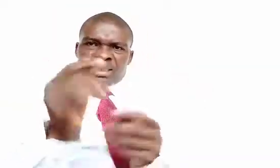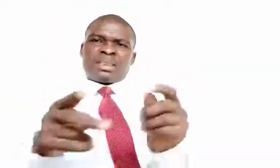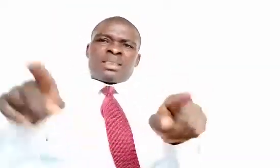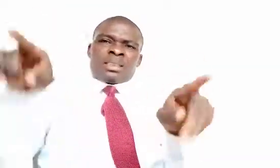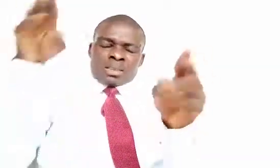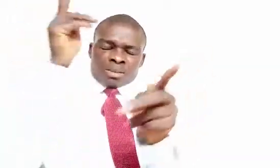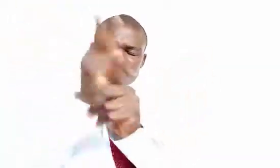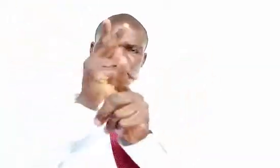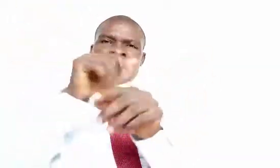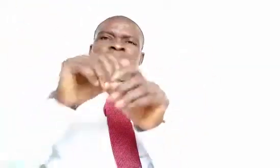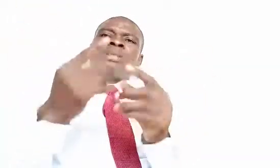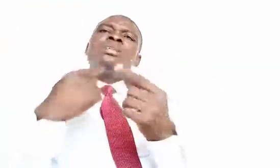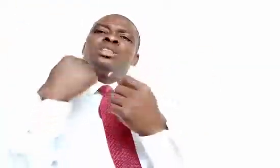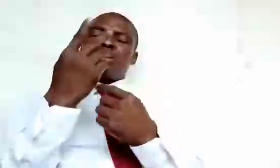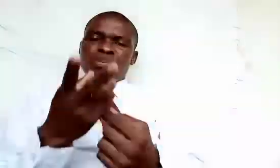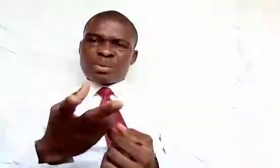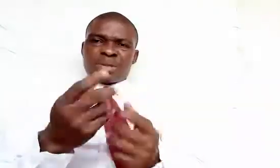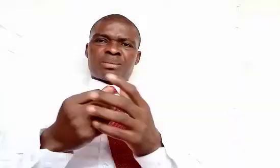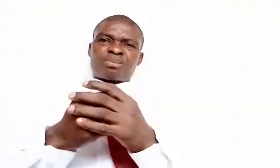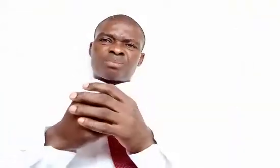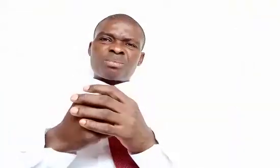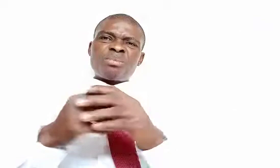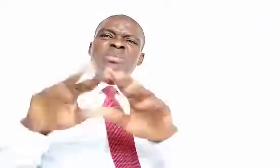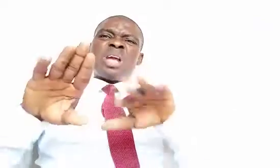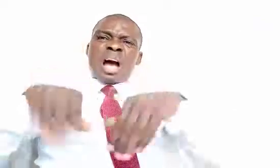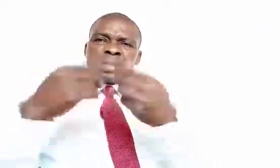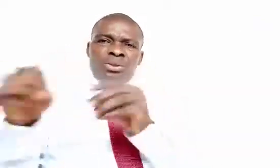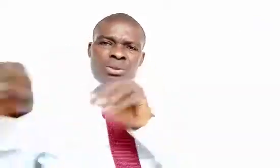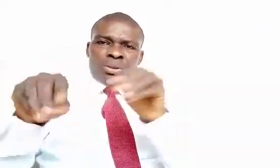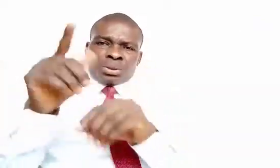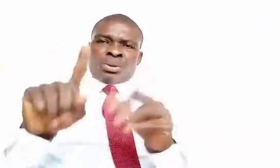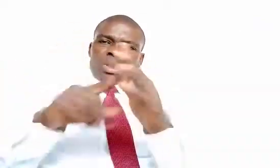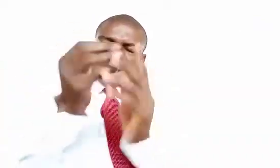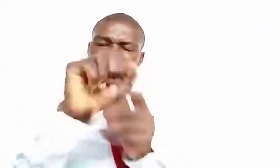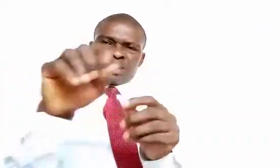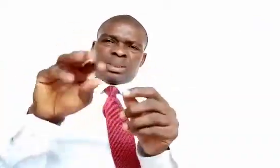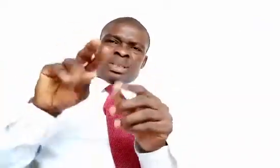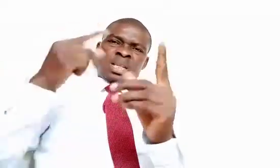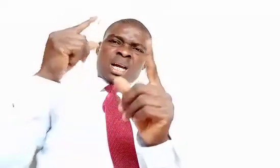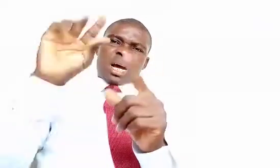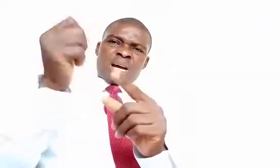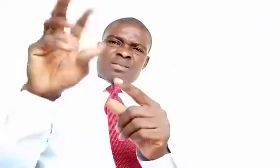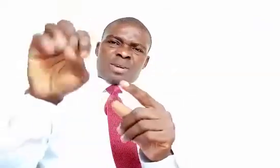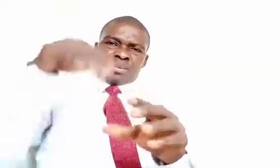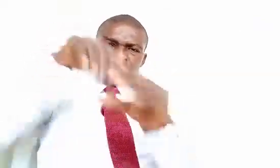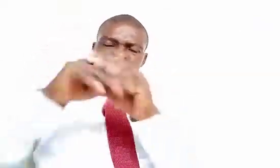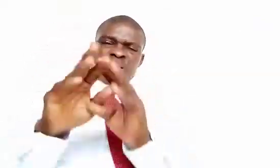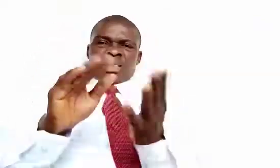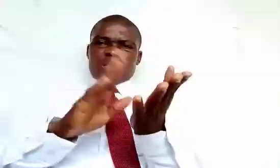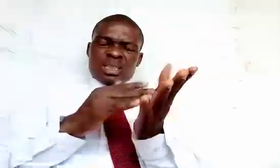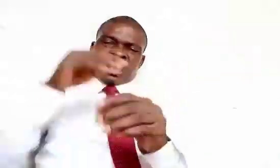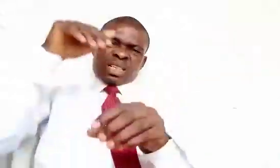verb speaks. How do you determine an adverb of manner in a sentence? It is by asking